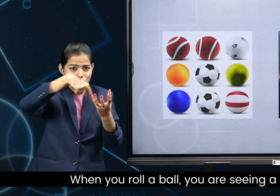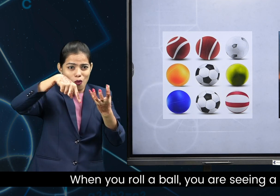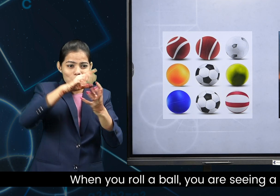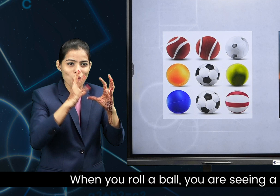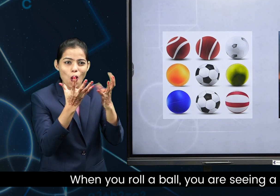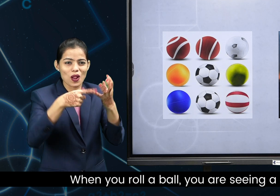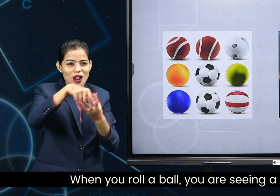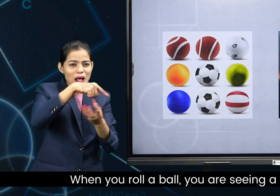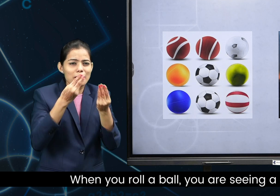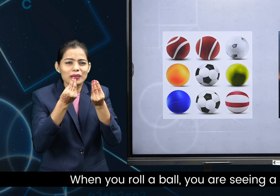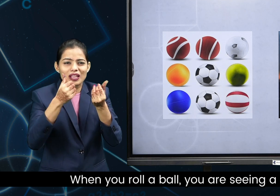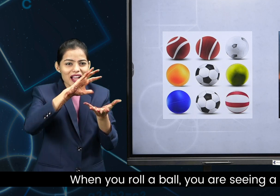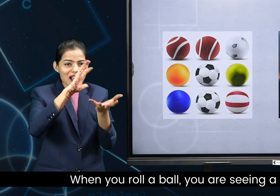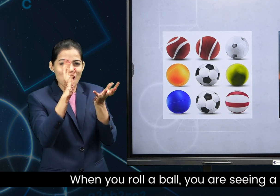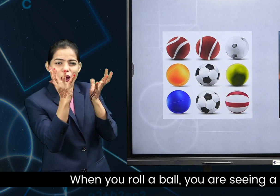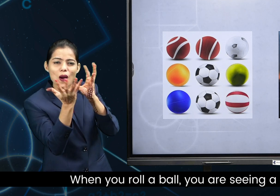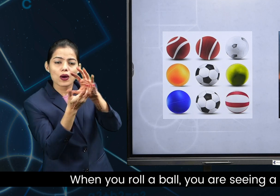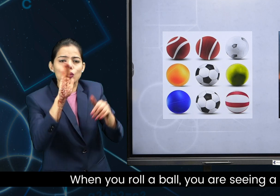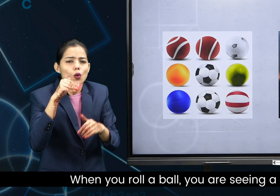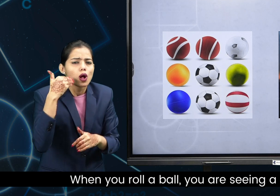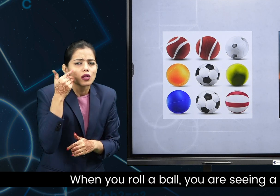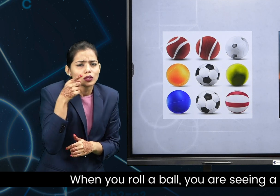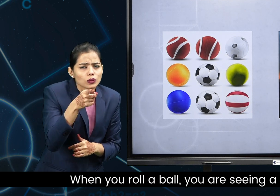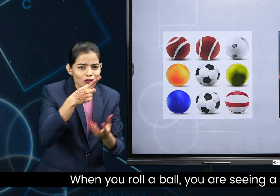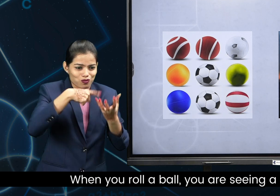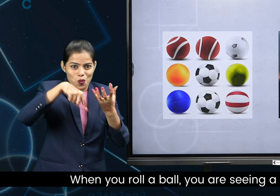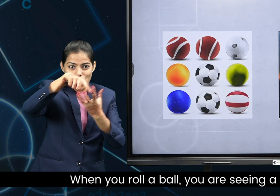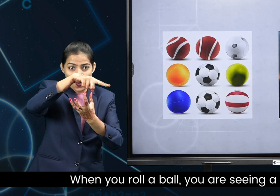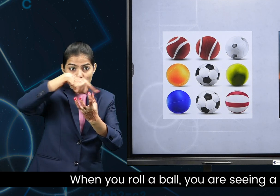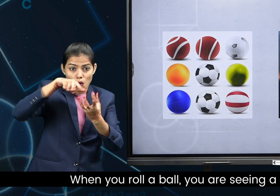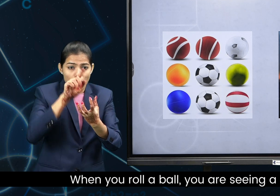When you roll a ball, you are seeing a sphere in action.